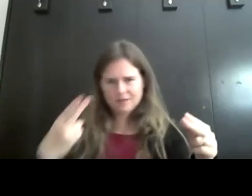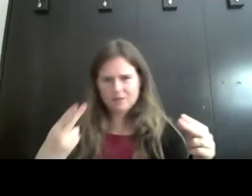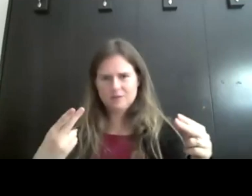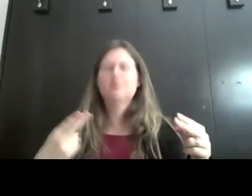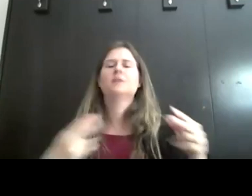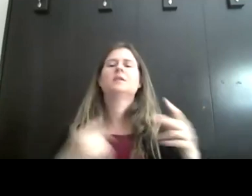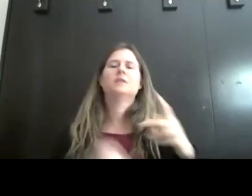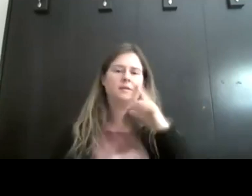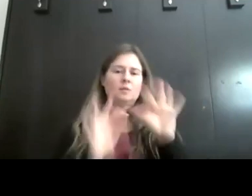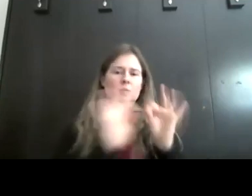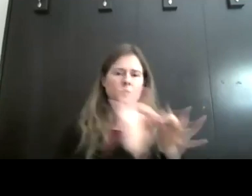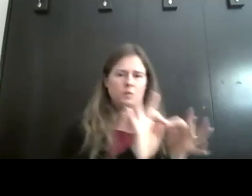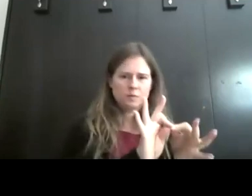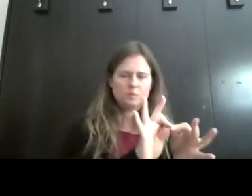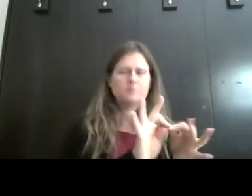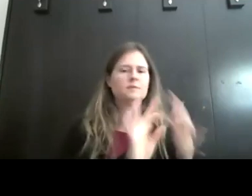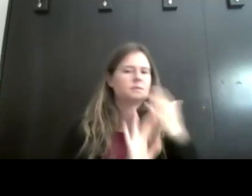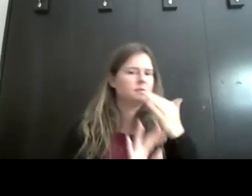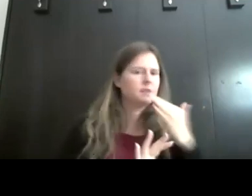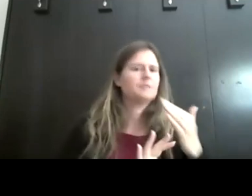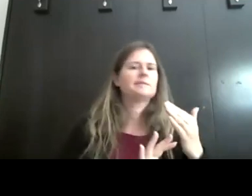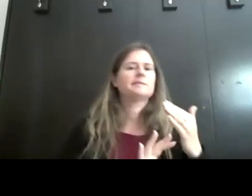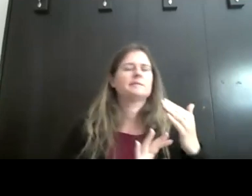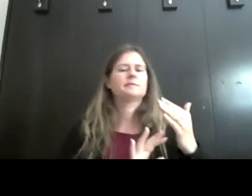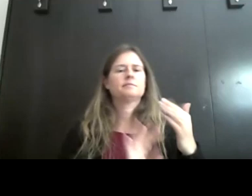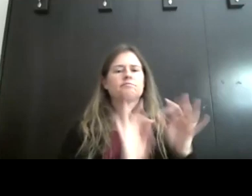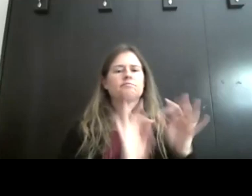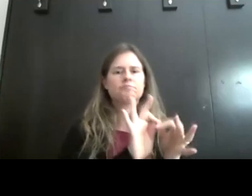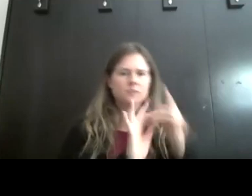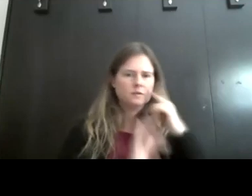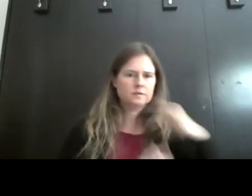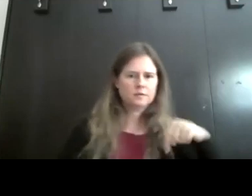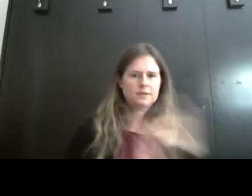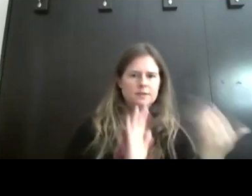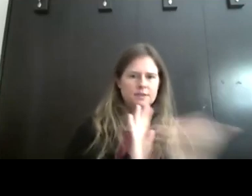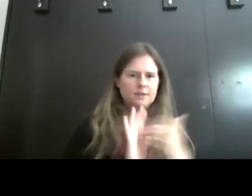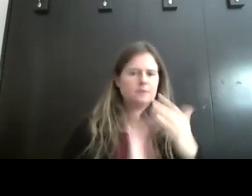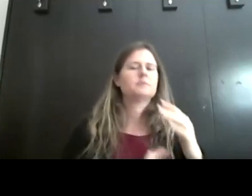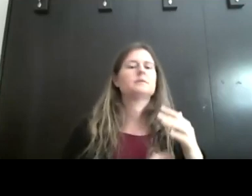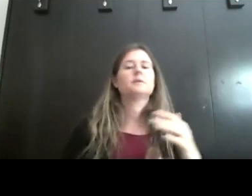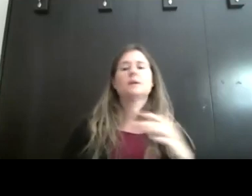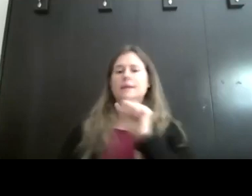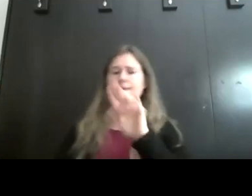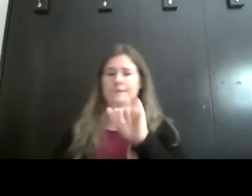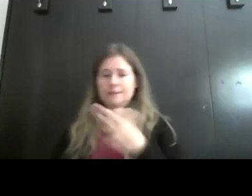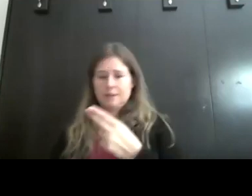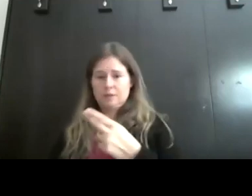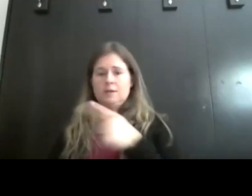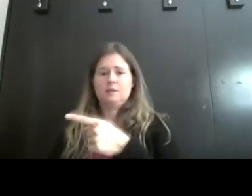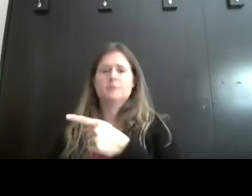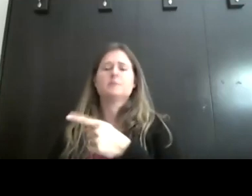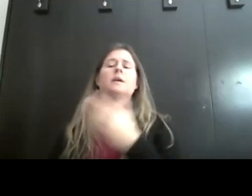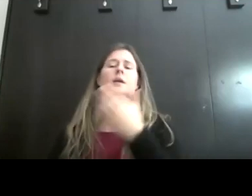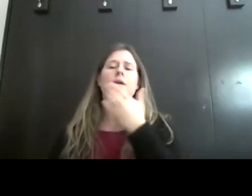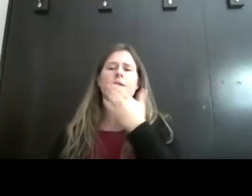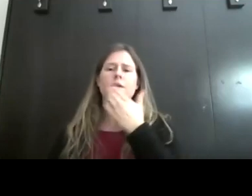the interpretation. Thank you so much for being a wonderful interpreter for us once more, Sarah. And thank you, Sarah, for your service